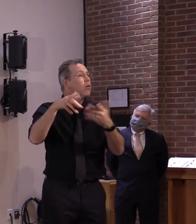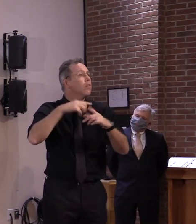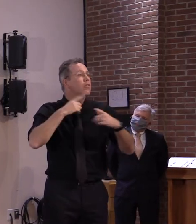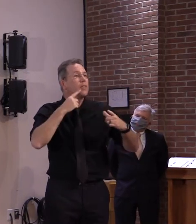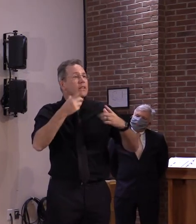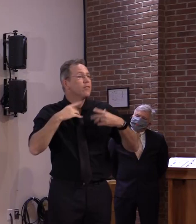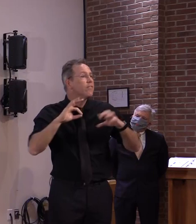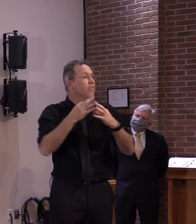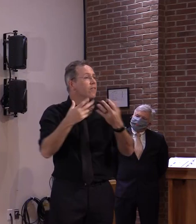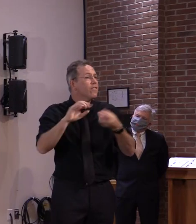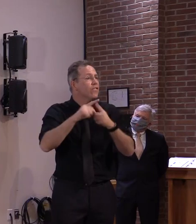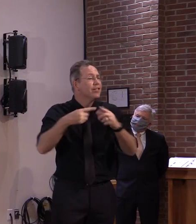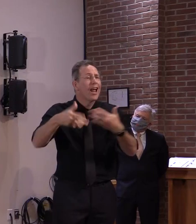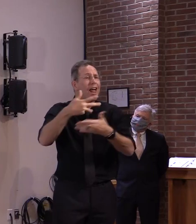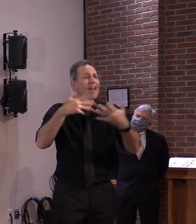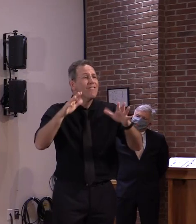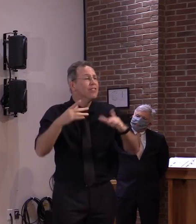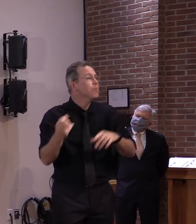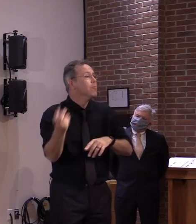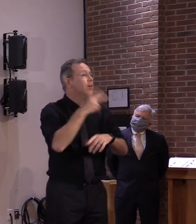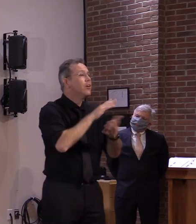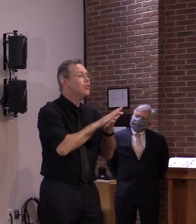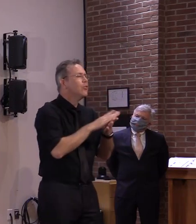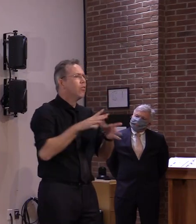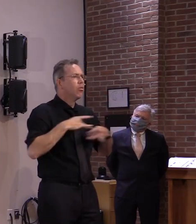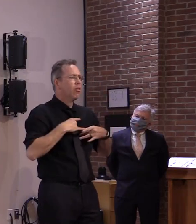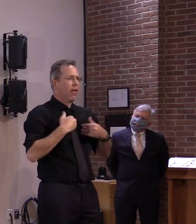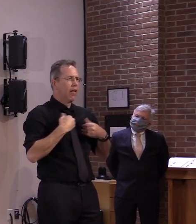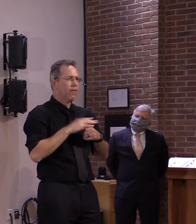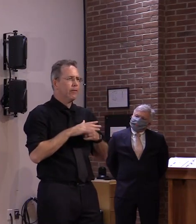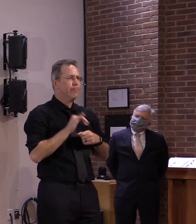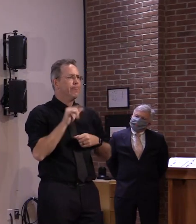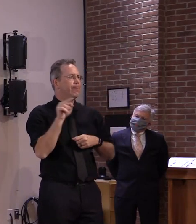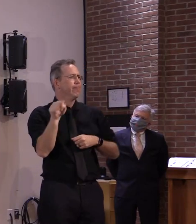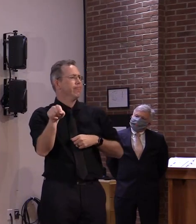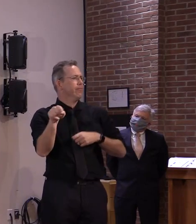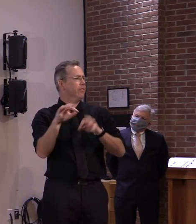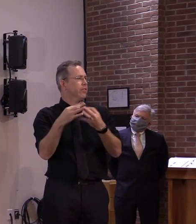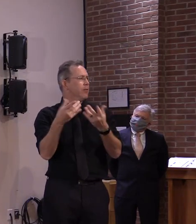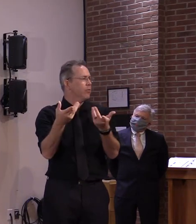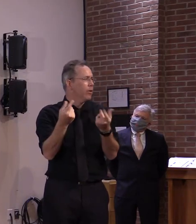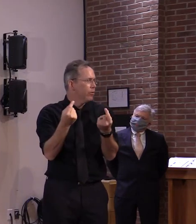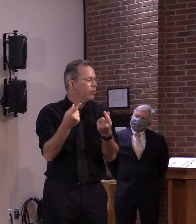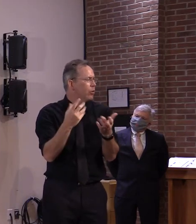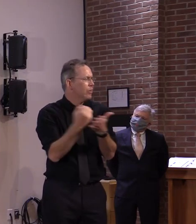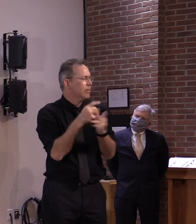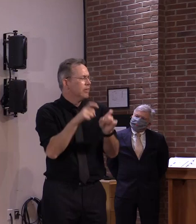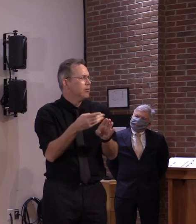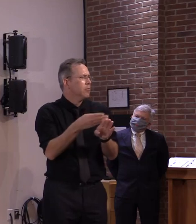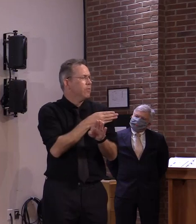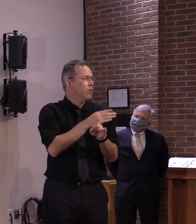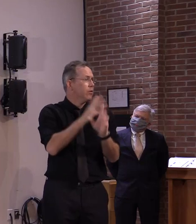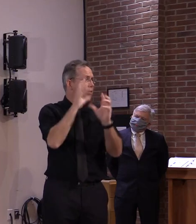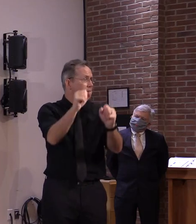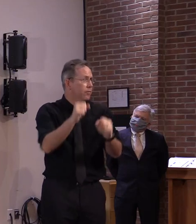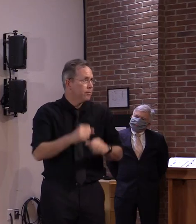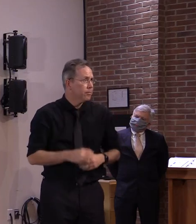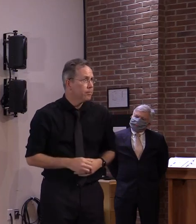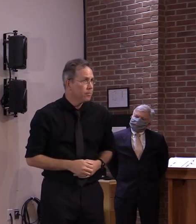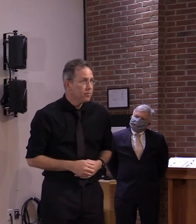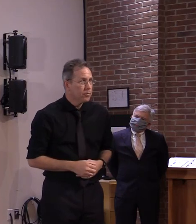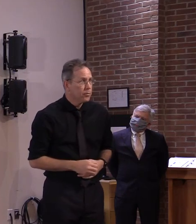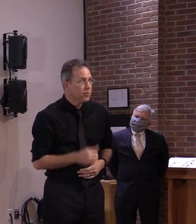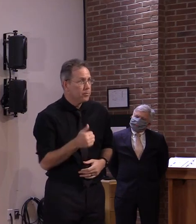then and be able to do the containment that's been so successful everywhere to date. Is that clear? Yes,